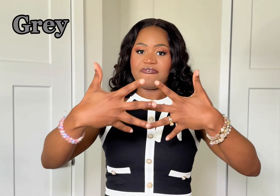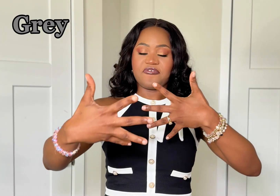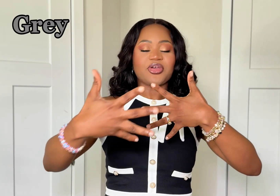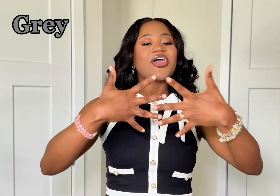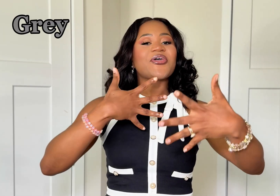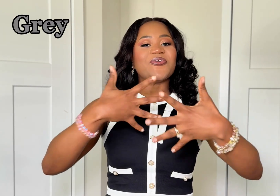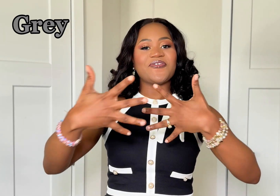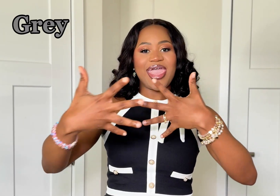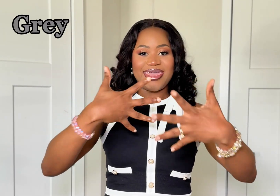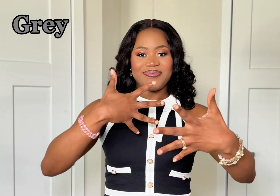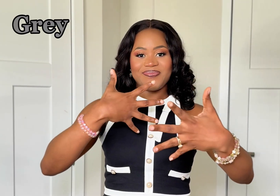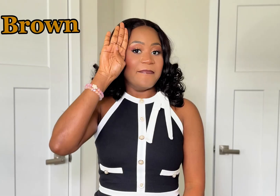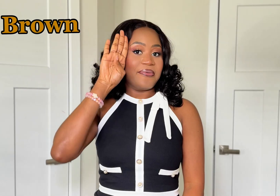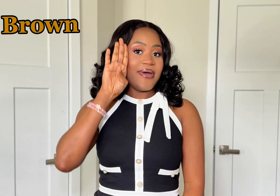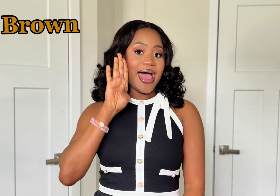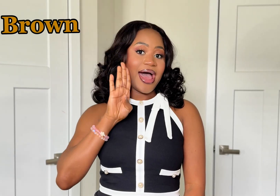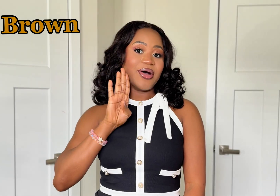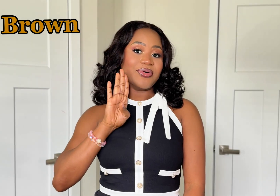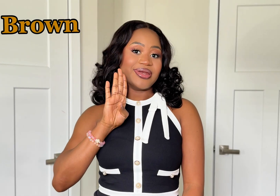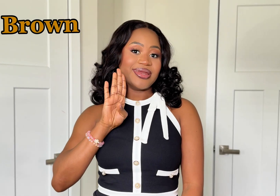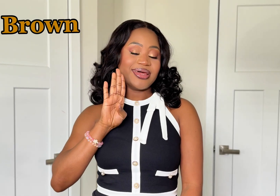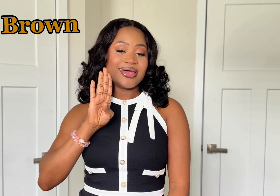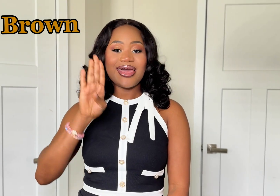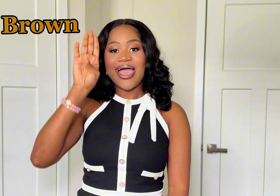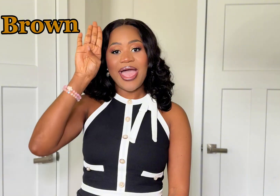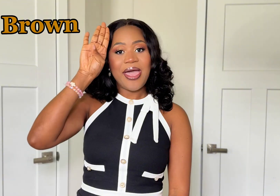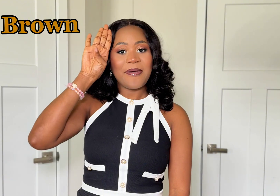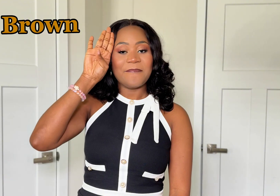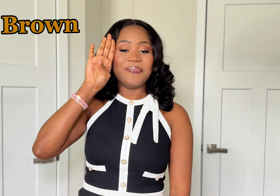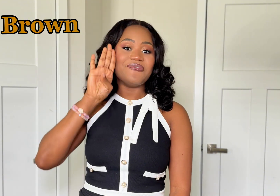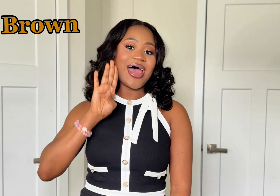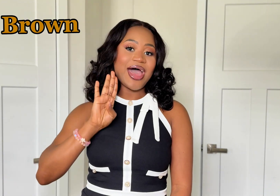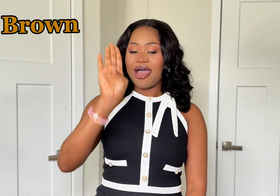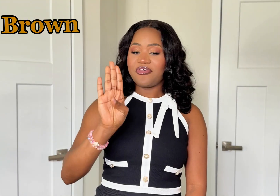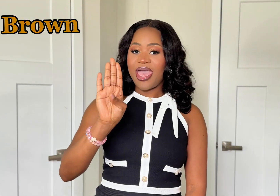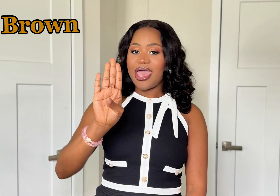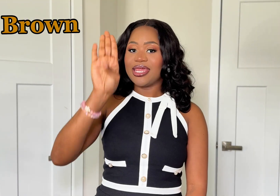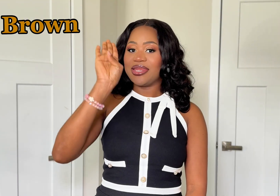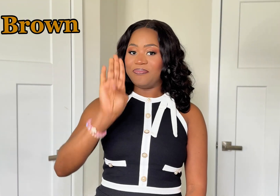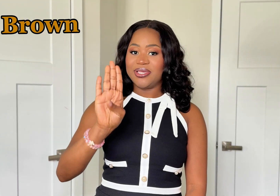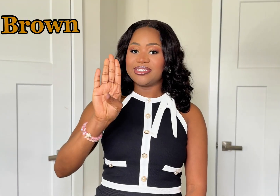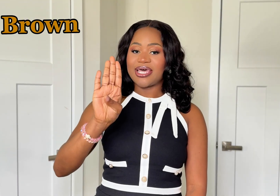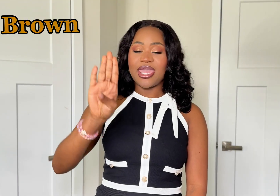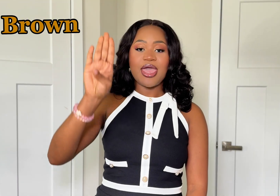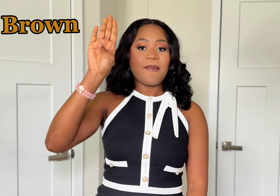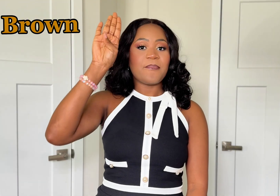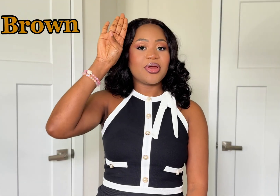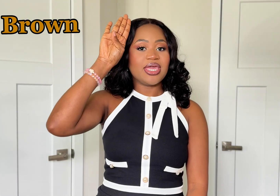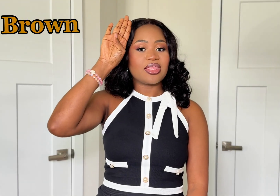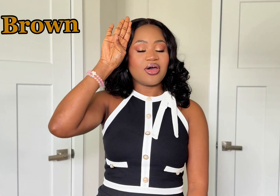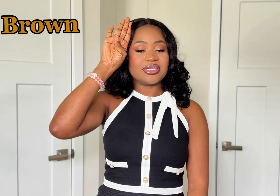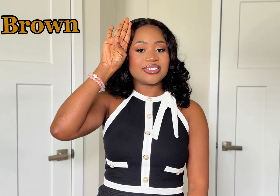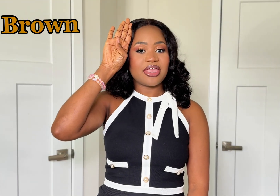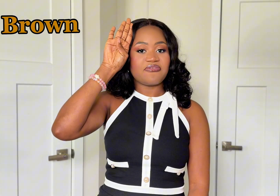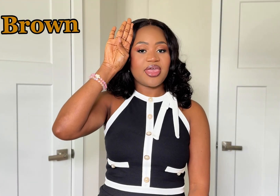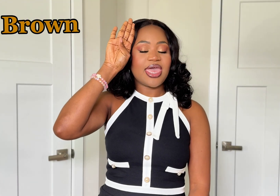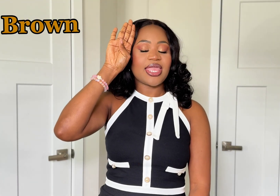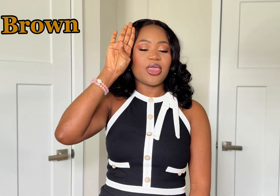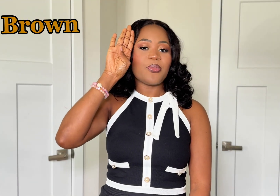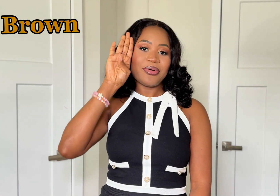forth. Gray. Brown. Brown. Have your hand in the B sign, put it on the side of your head and you pull